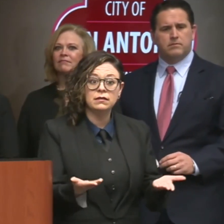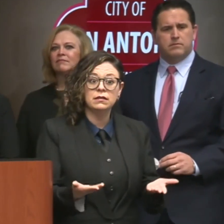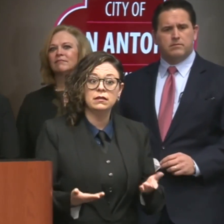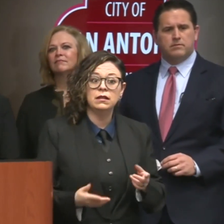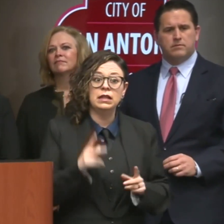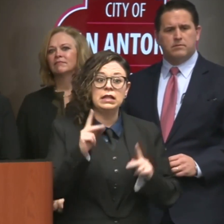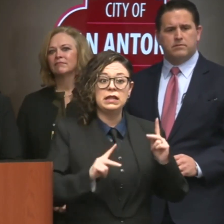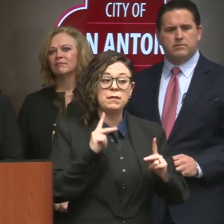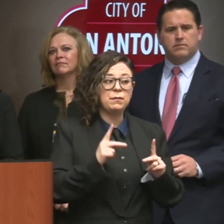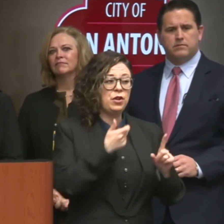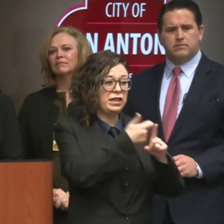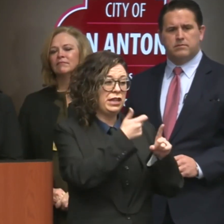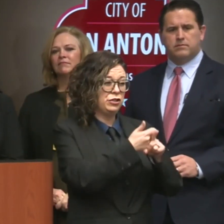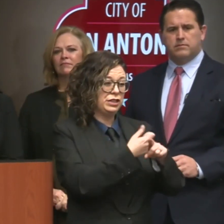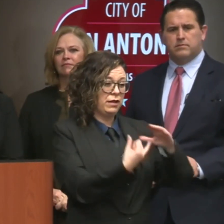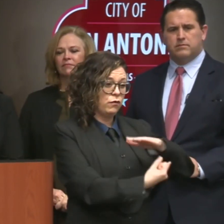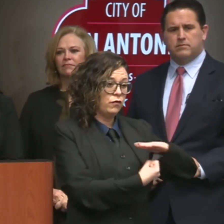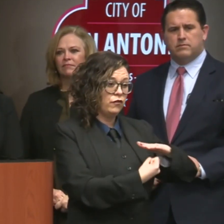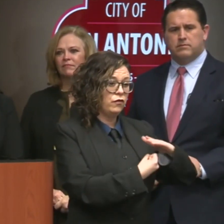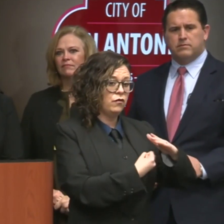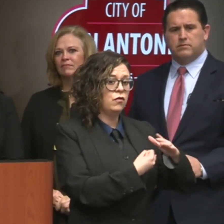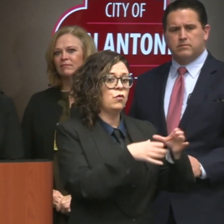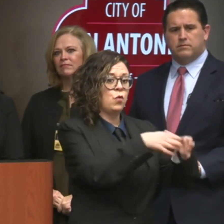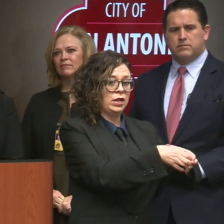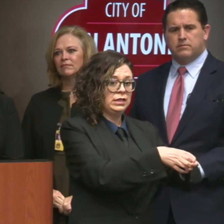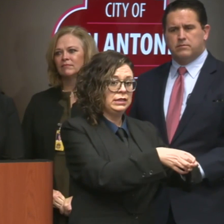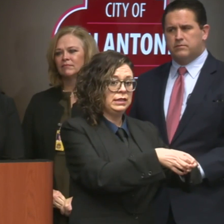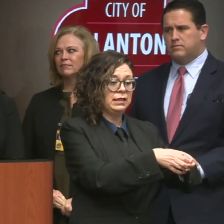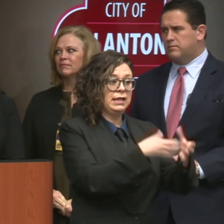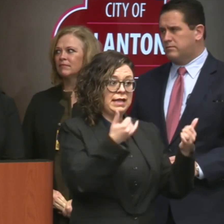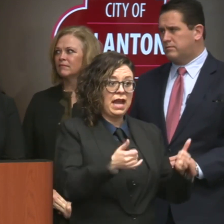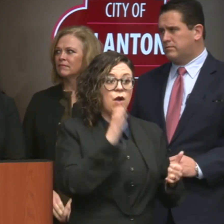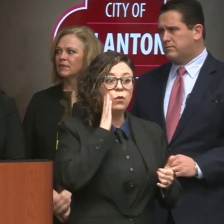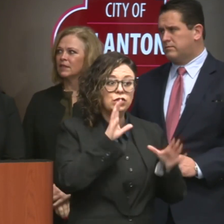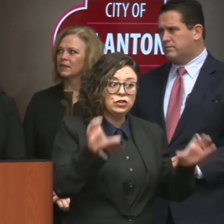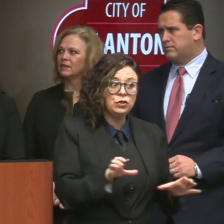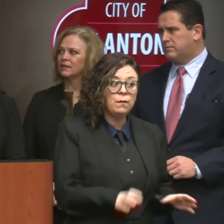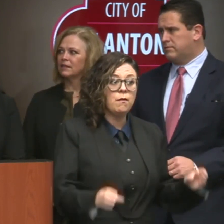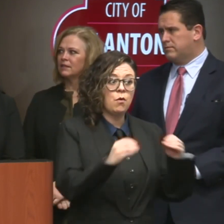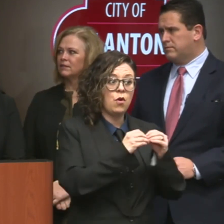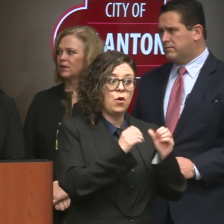being self-quarantined, are you guys going to be doing more now that there is this confirmed case?